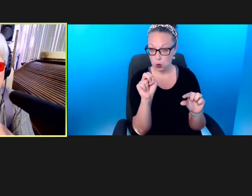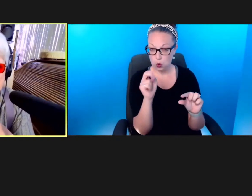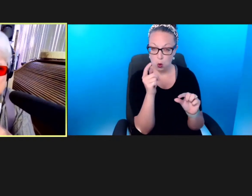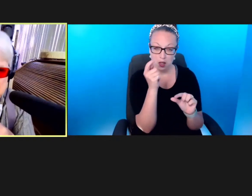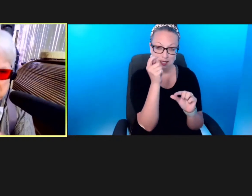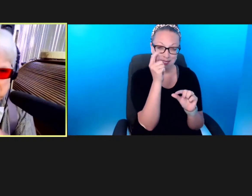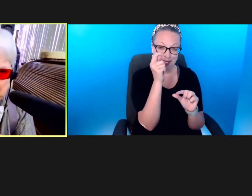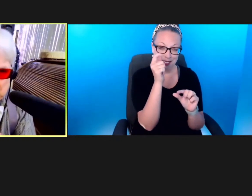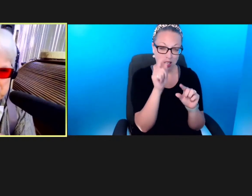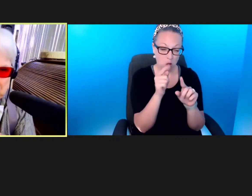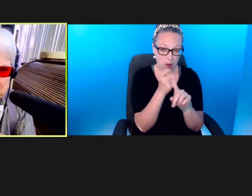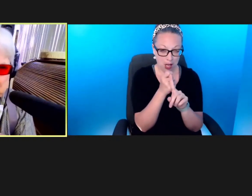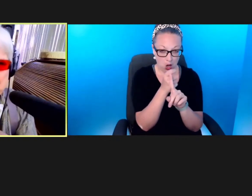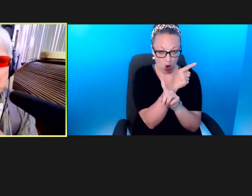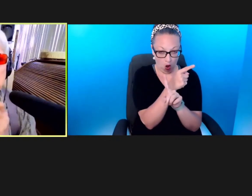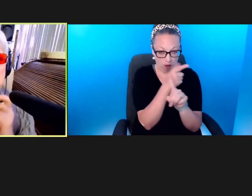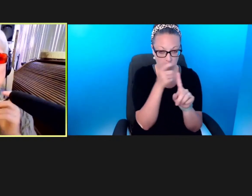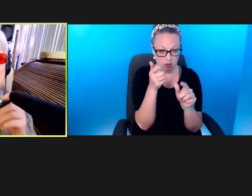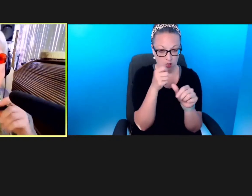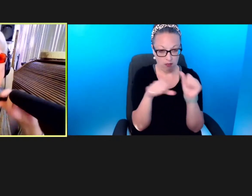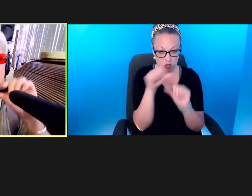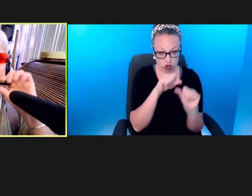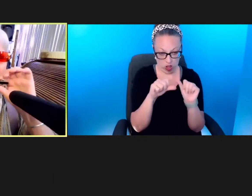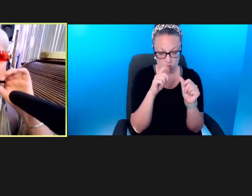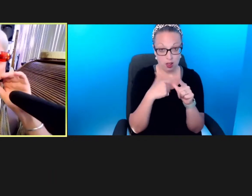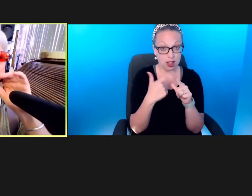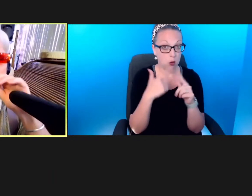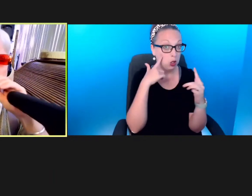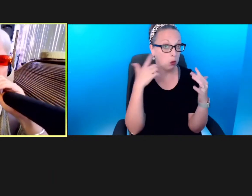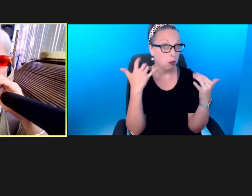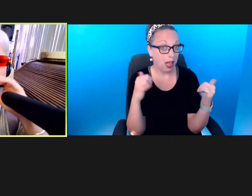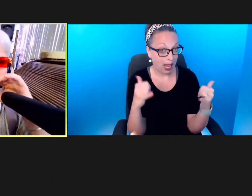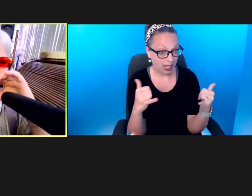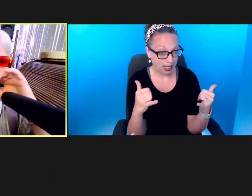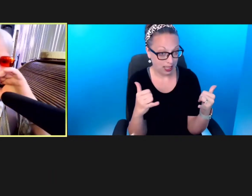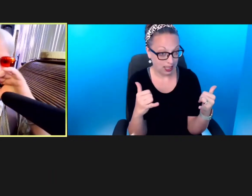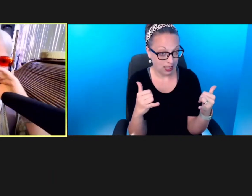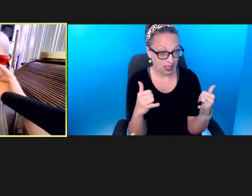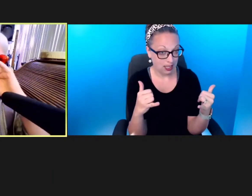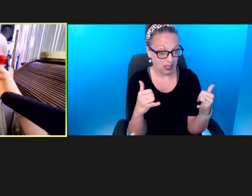of tune with each other, when you play it,